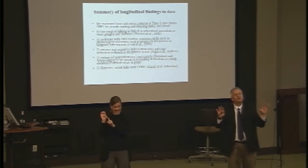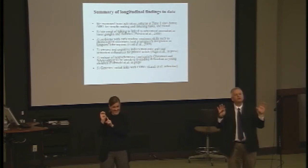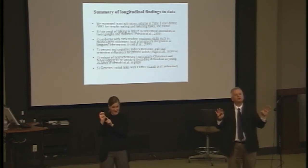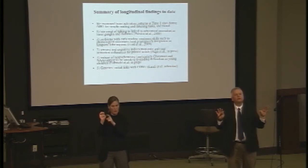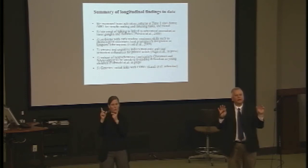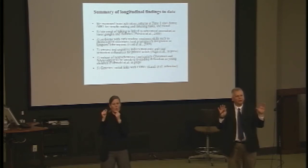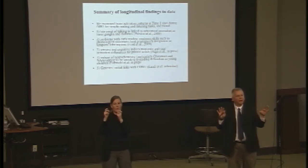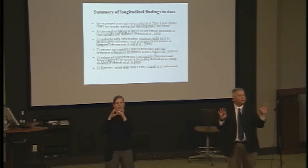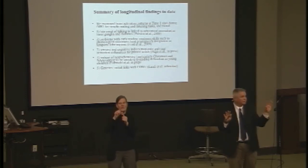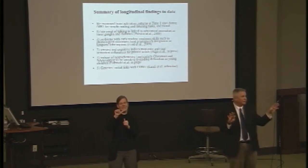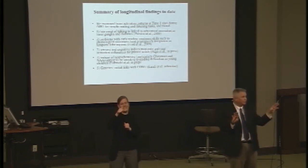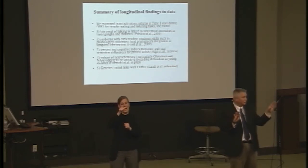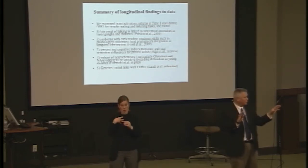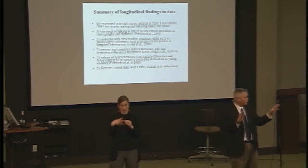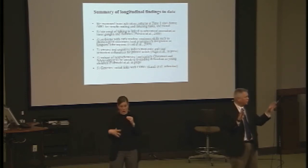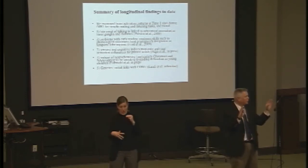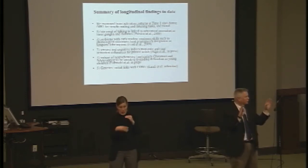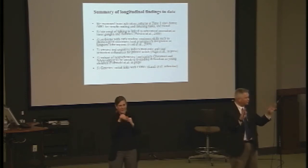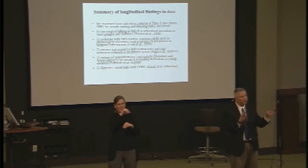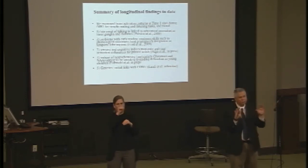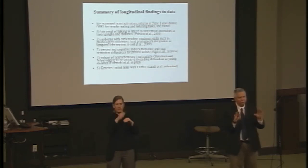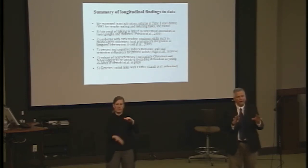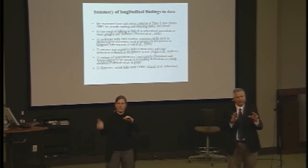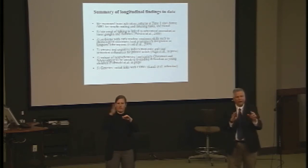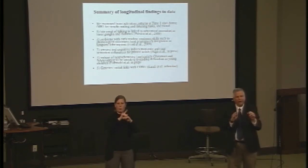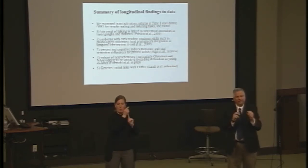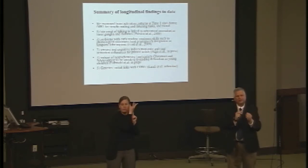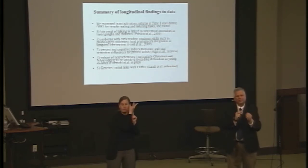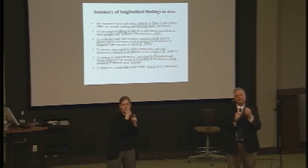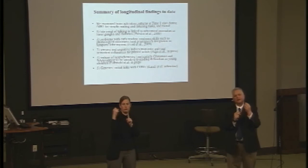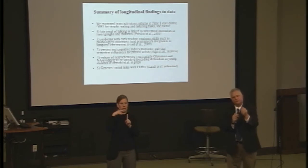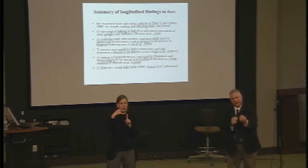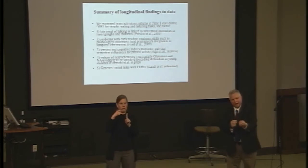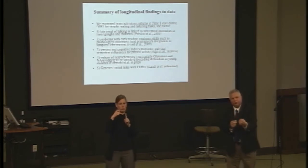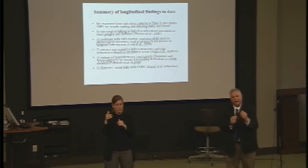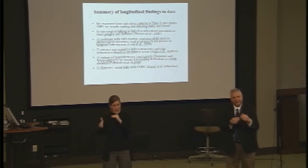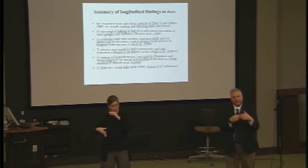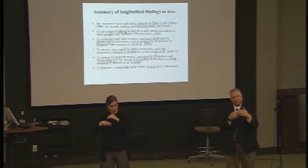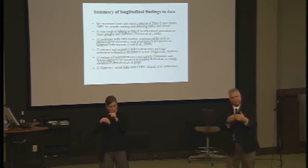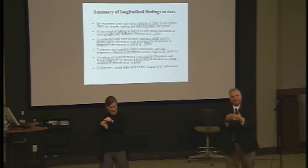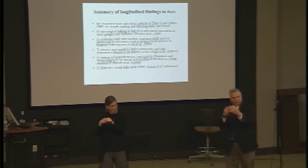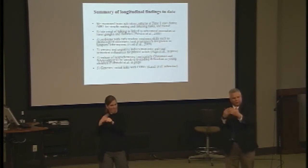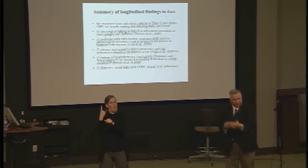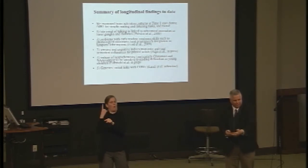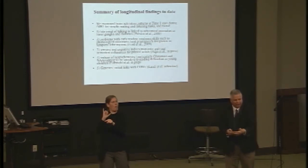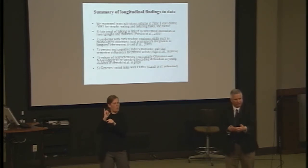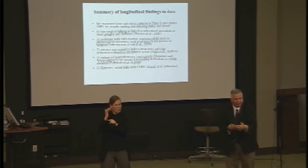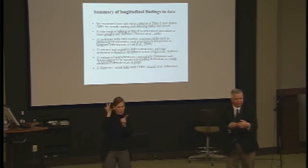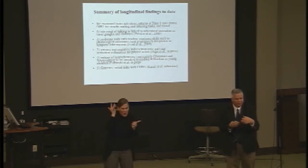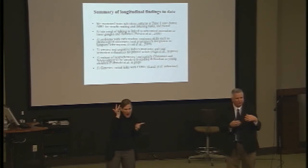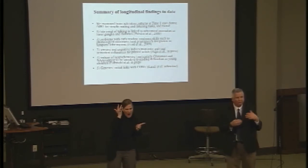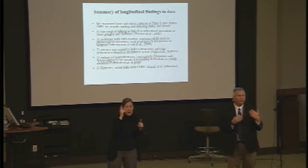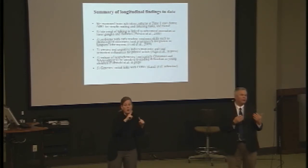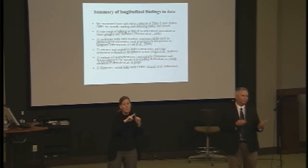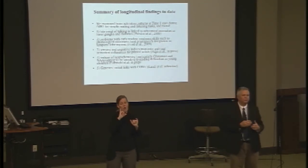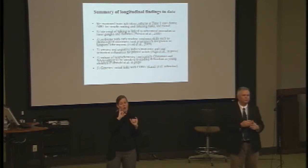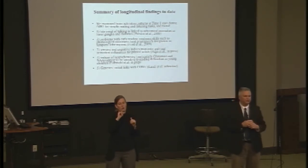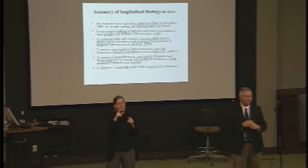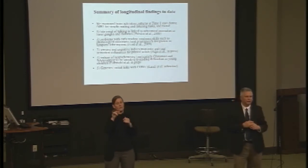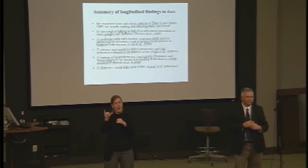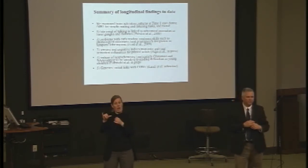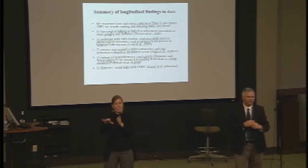I have no story and nothing to tell you, but I want to make you aware, is this says there's value added in predicting reading variance